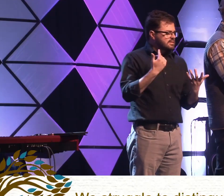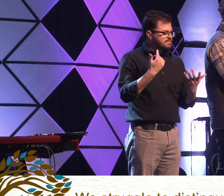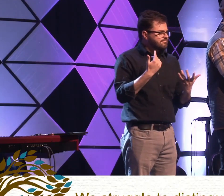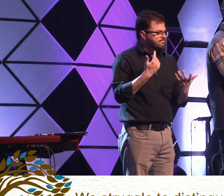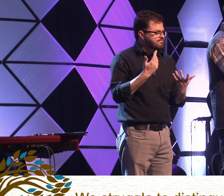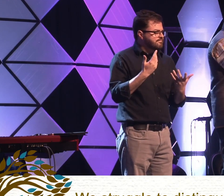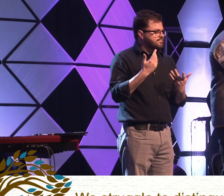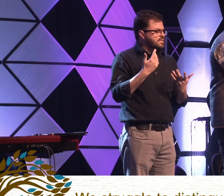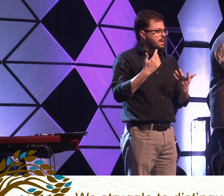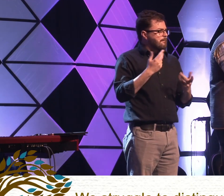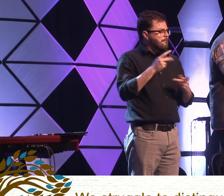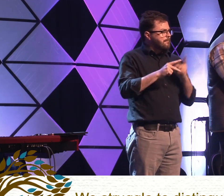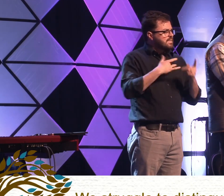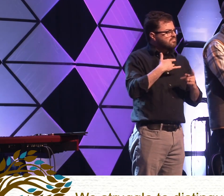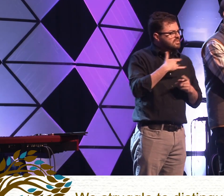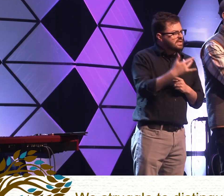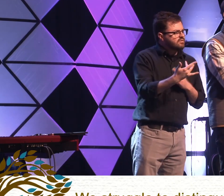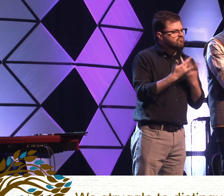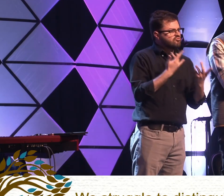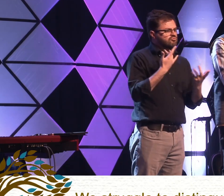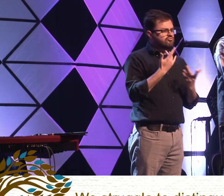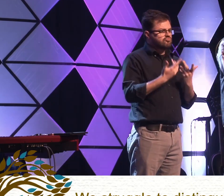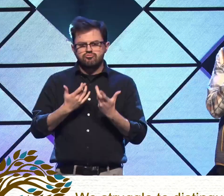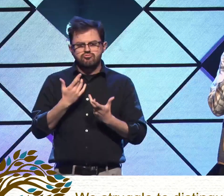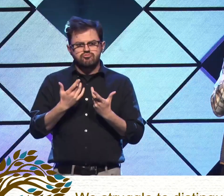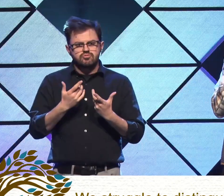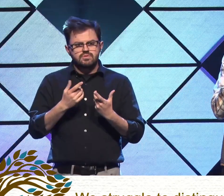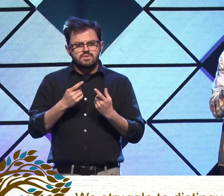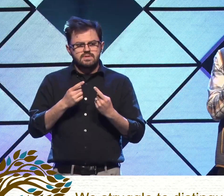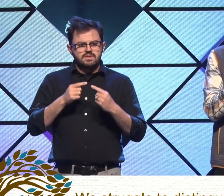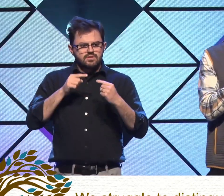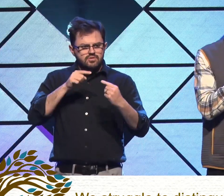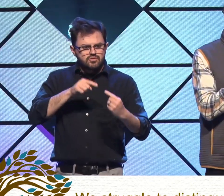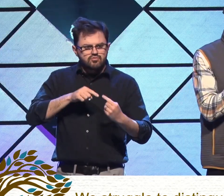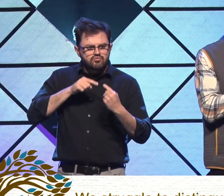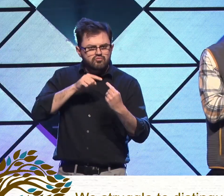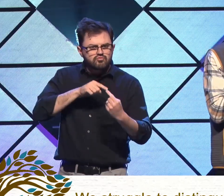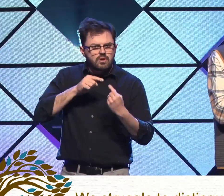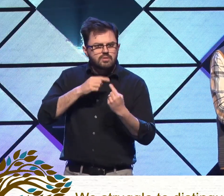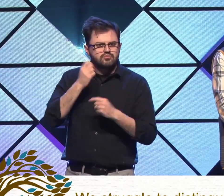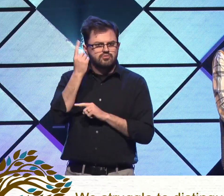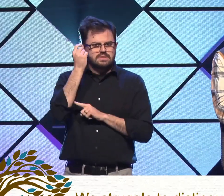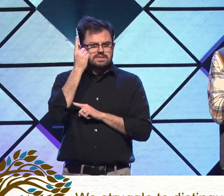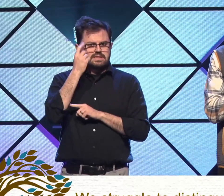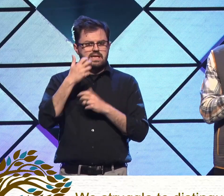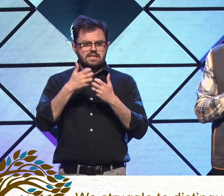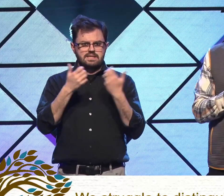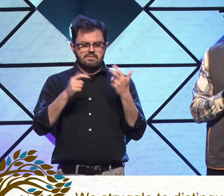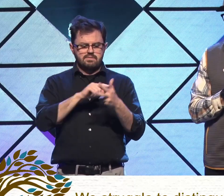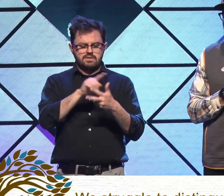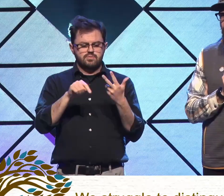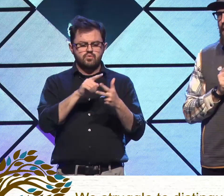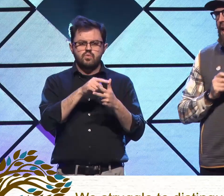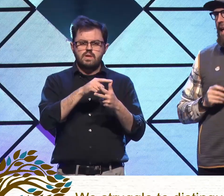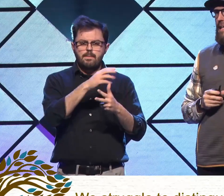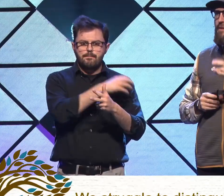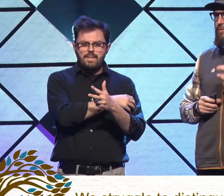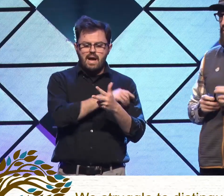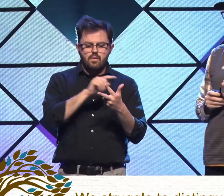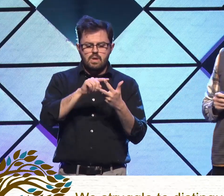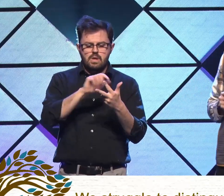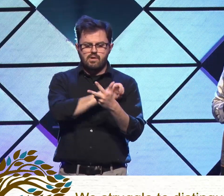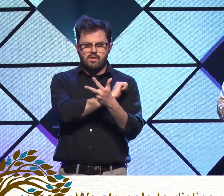struggle with differentiating and understanding the differences between power, authority,